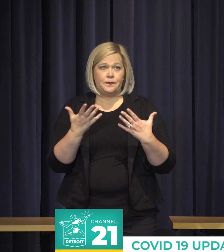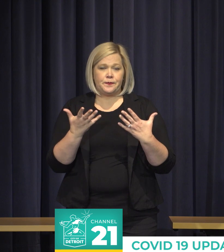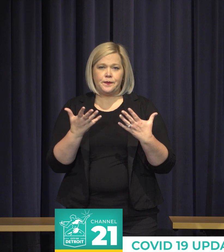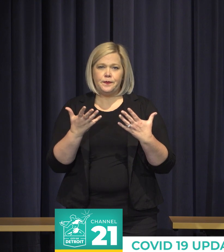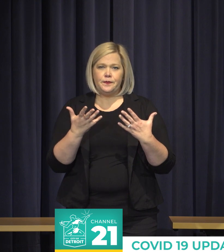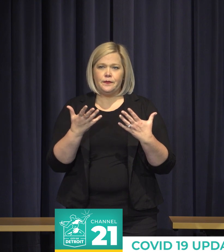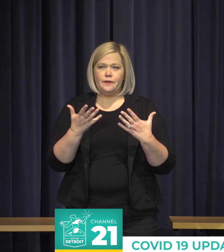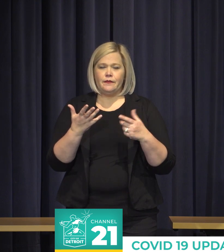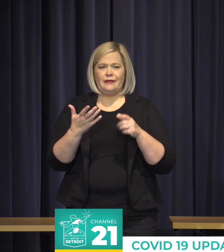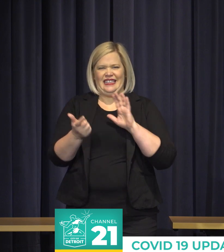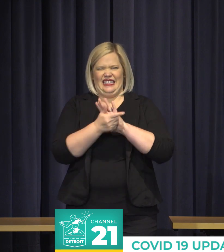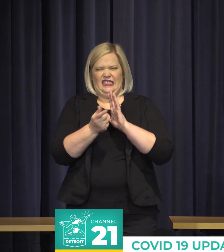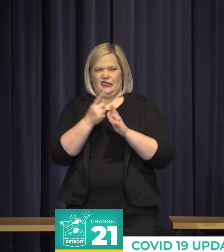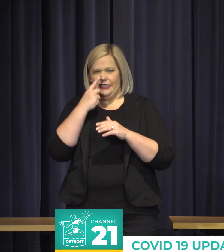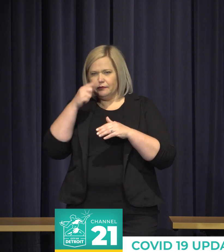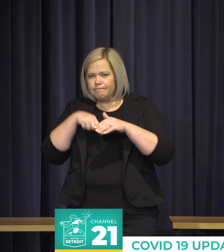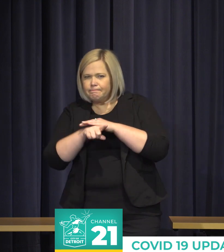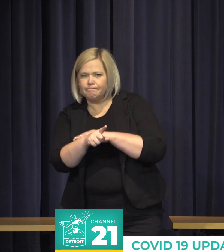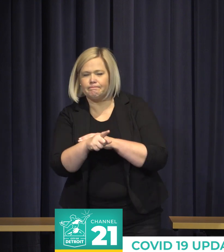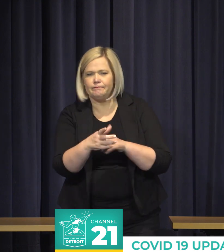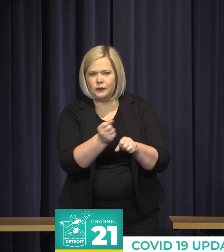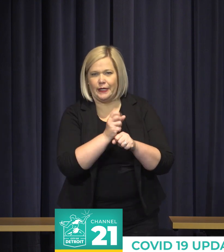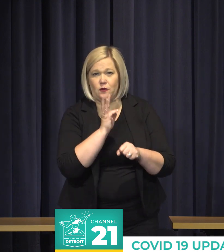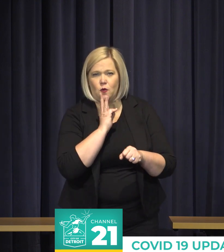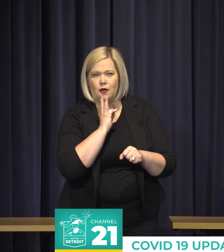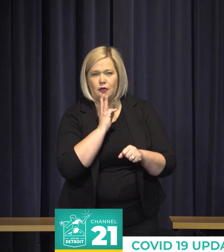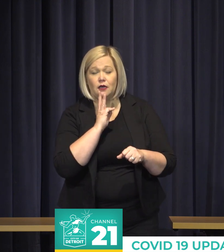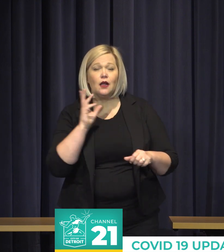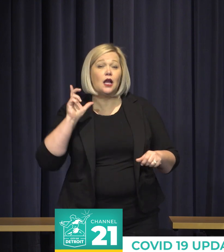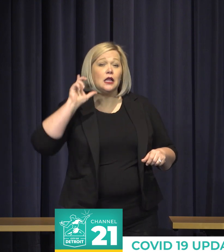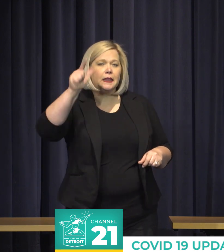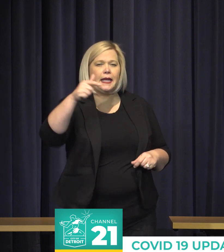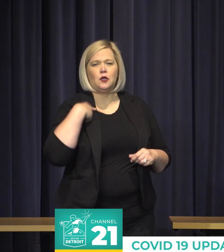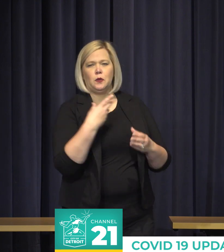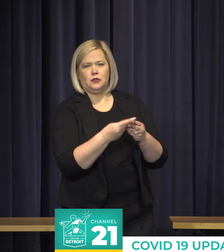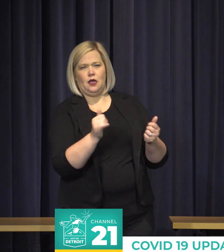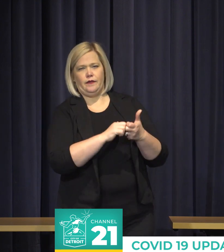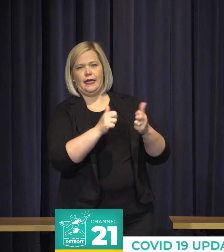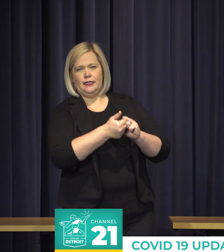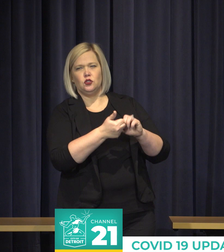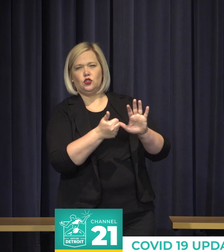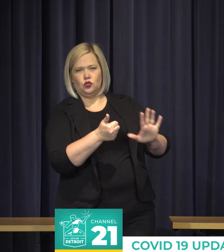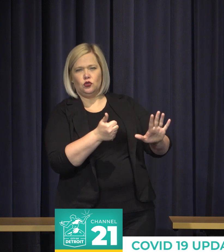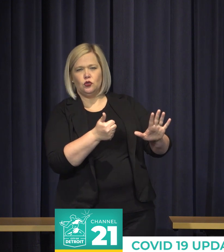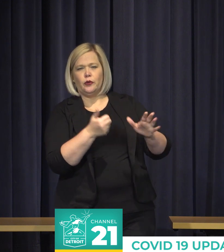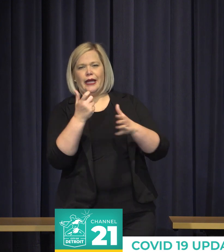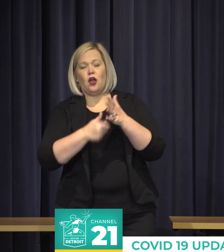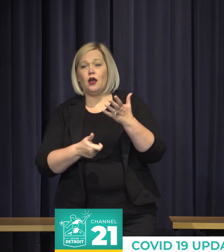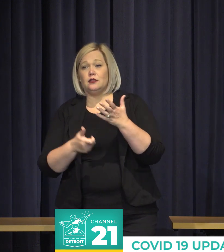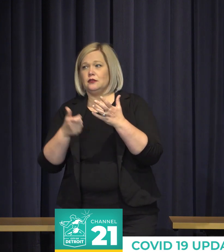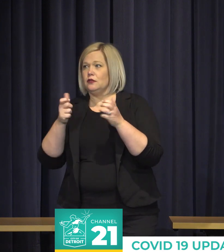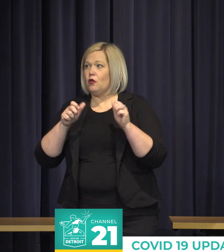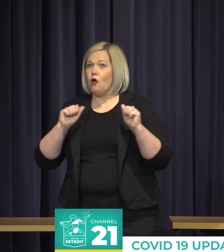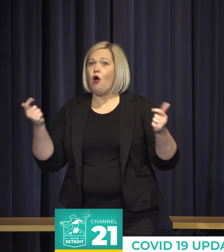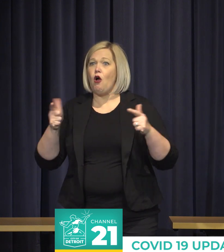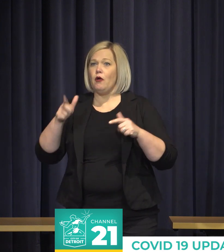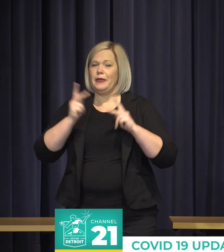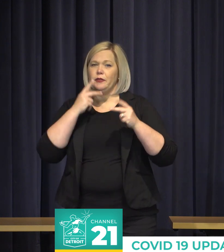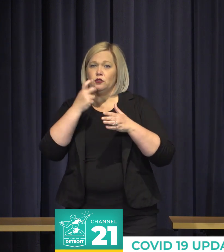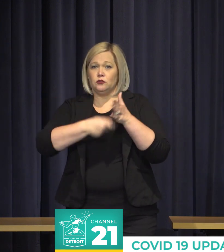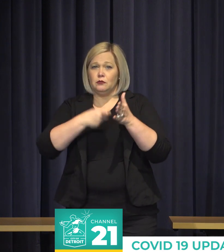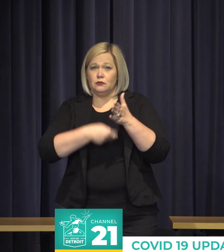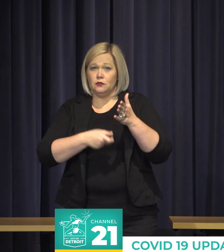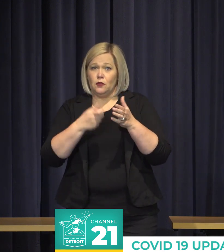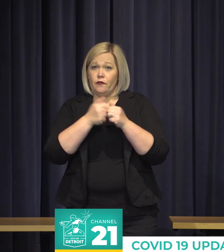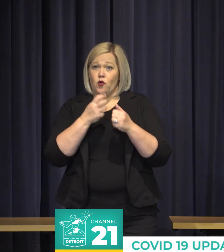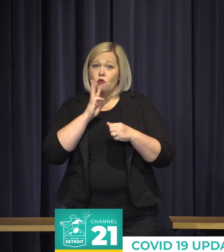tapped into the water illegally. That's something we'll deal with down the road. It drives up the rates that all of your neighbors pay. But